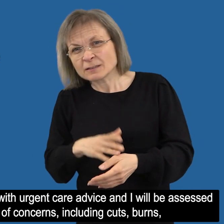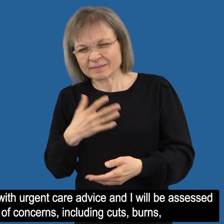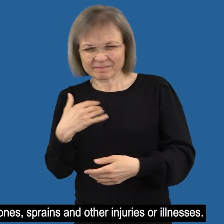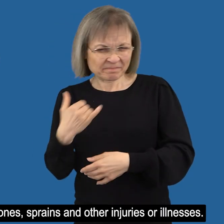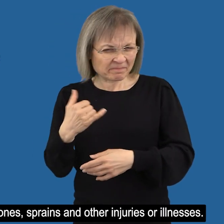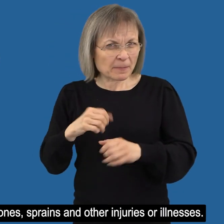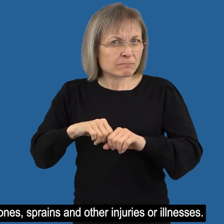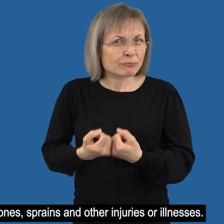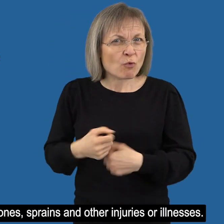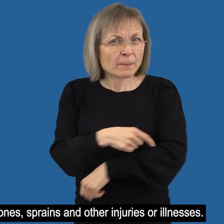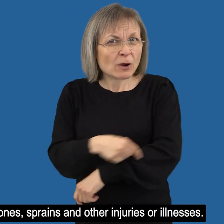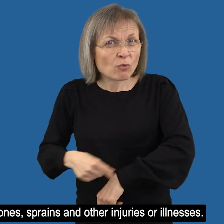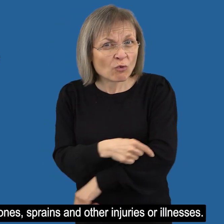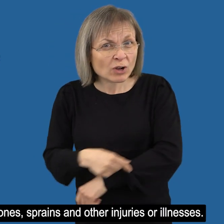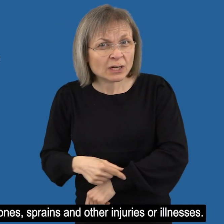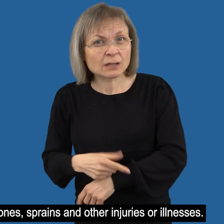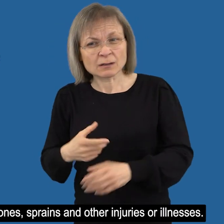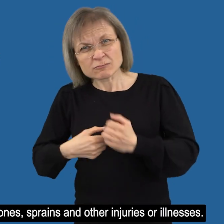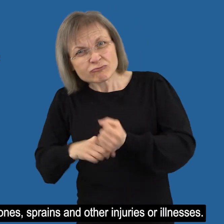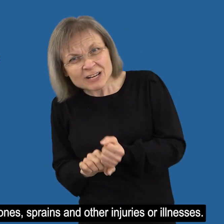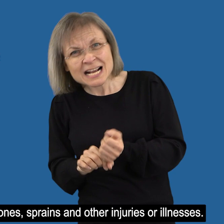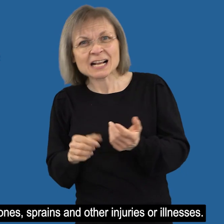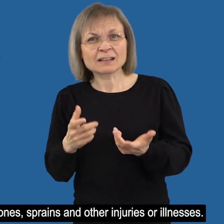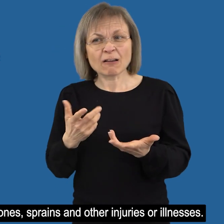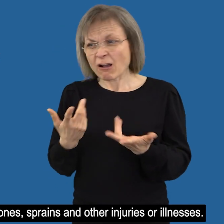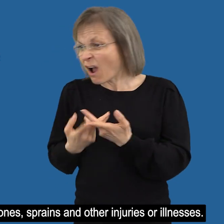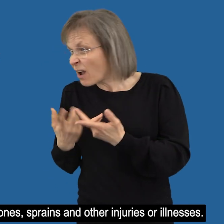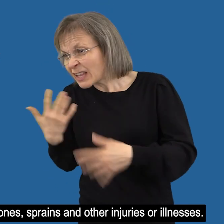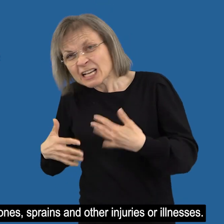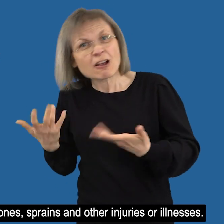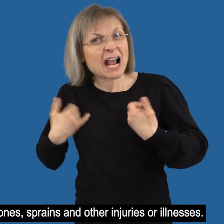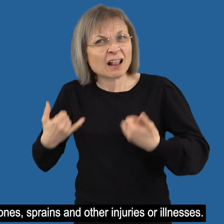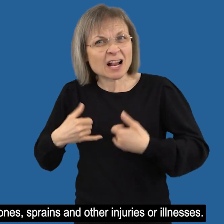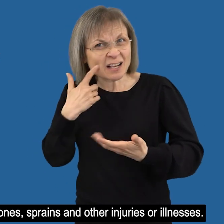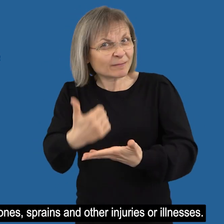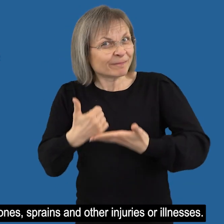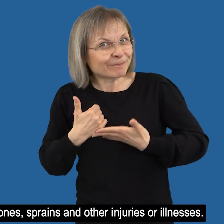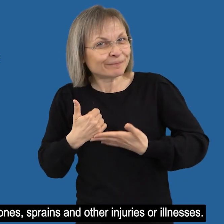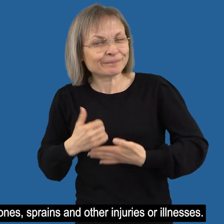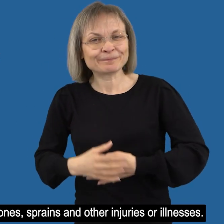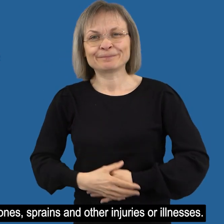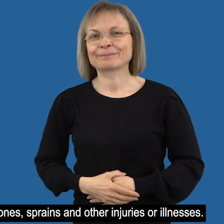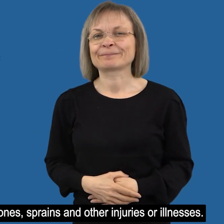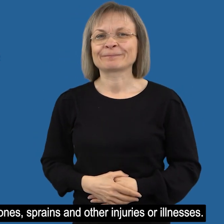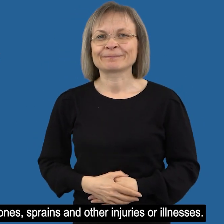concerns, including cuts, burns, suspected broken bones, sprains and other injuries or illnesses.